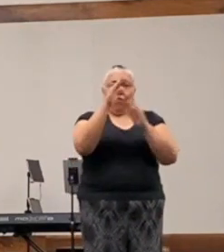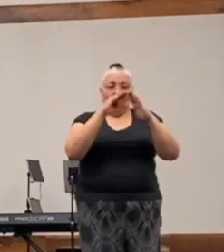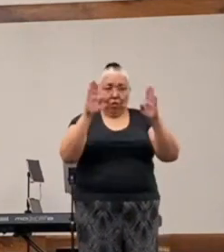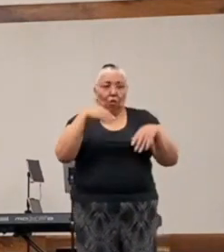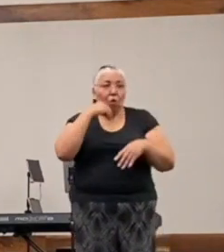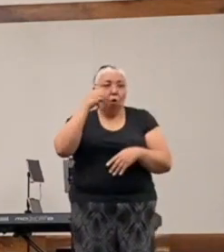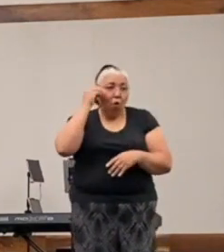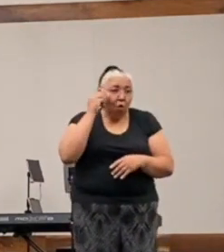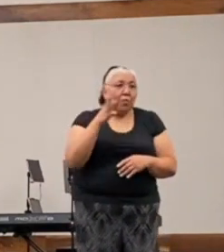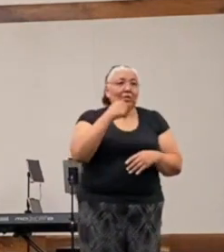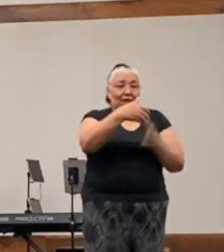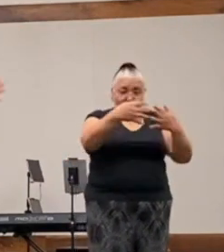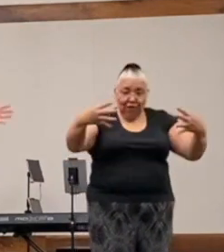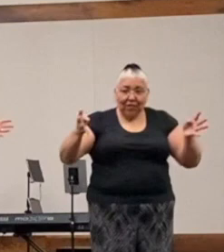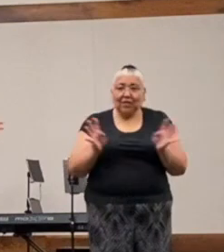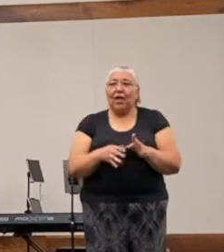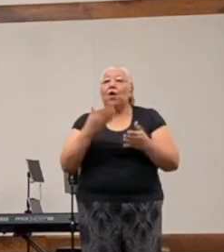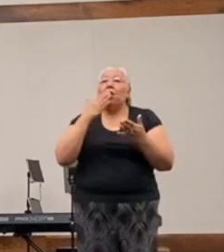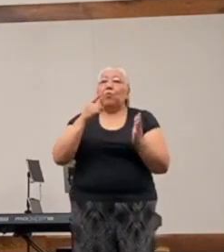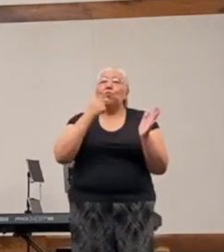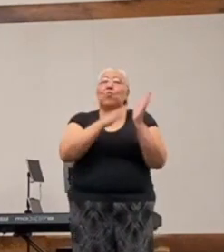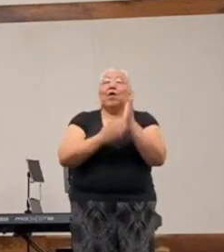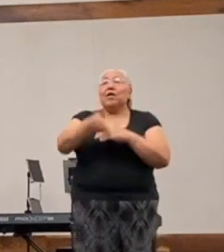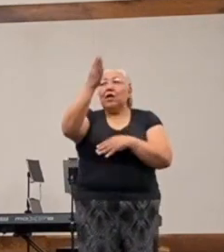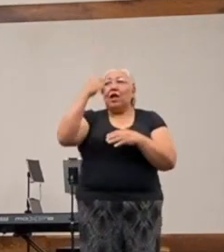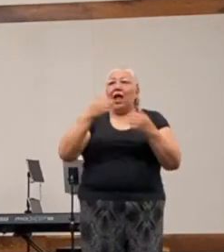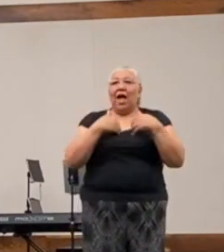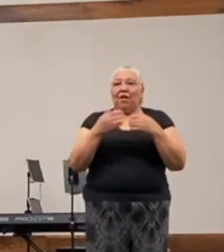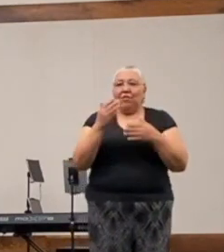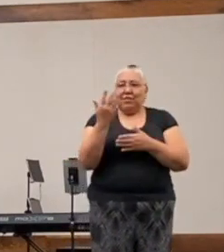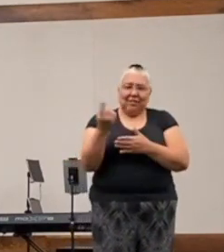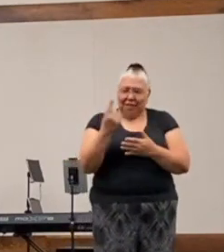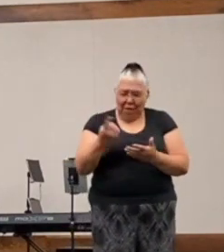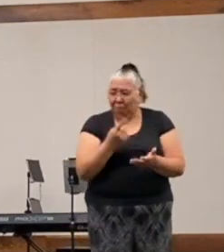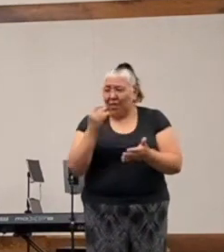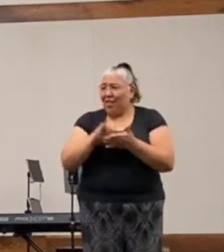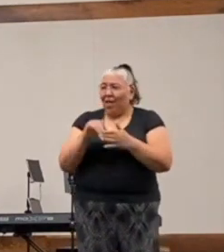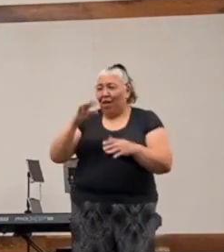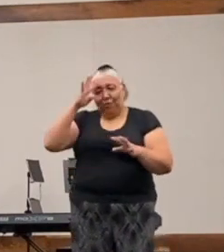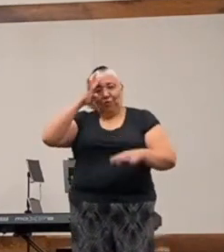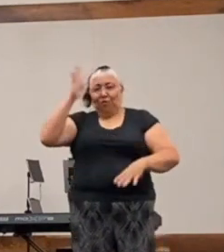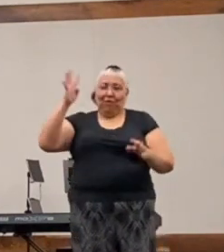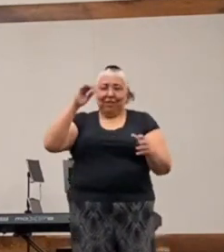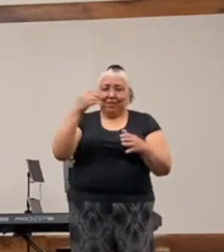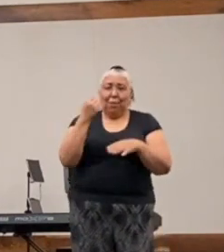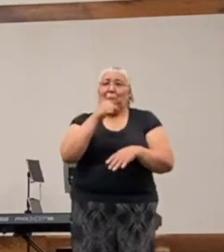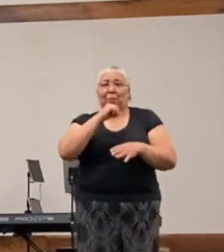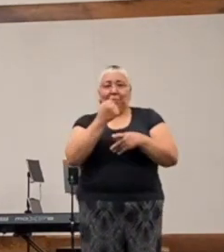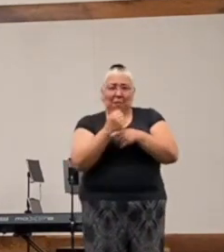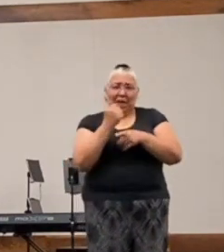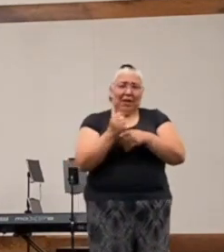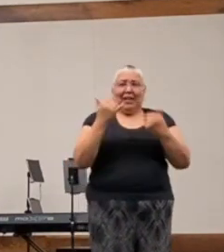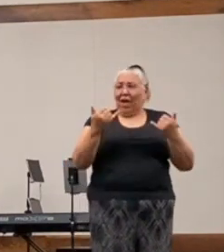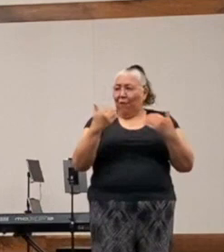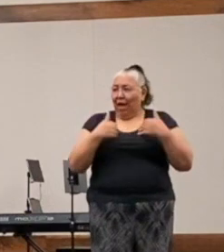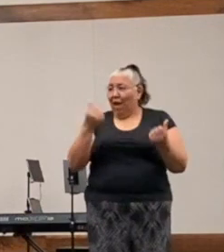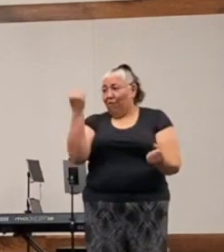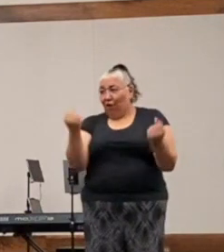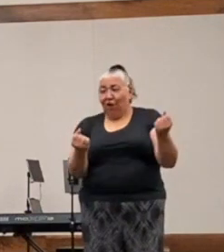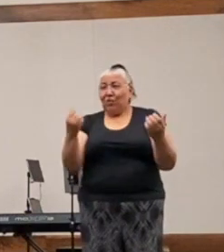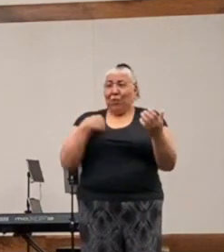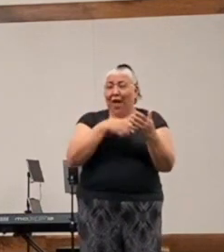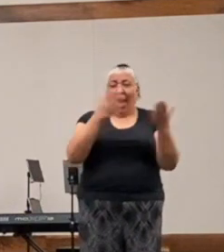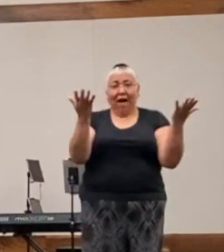that somehow there was some kind of organic material that formed into metal, and now we have cars and we